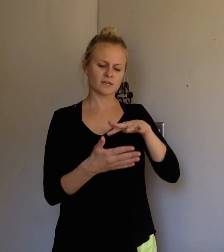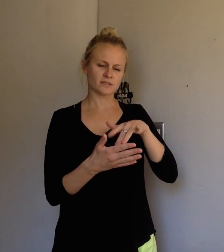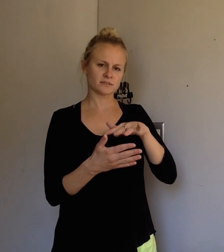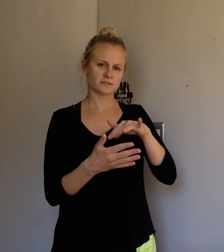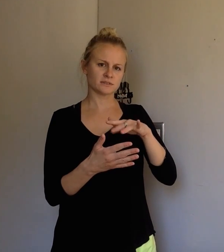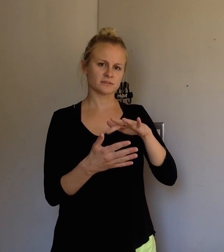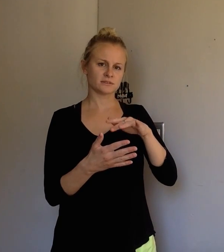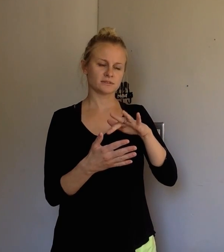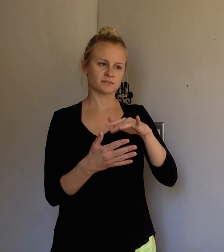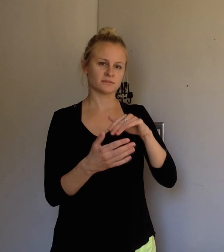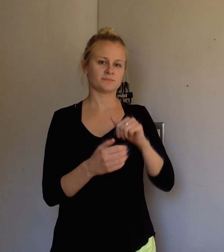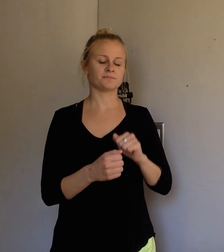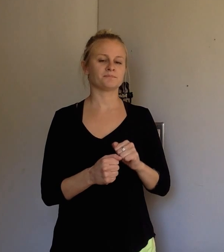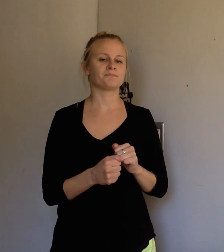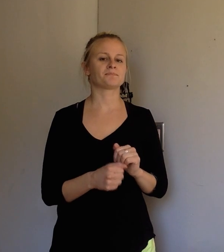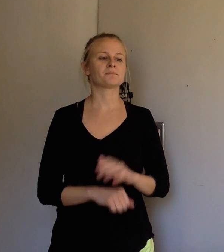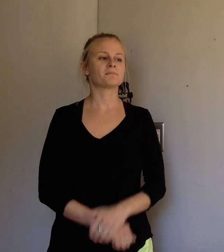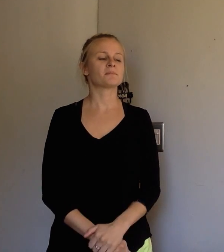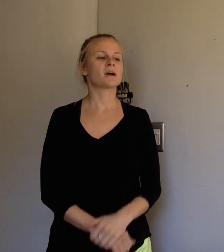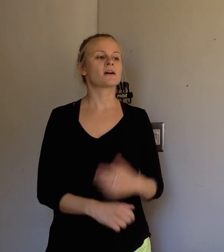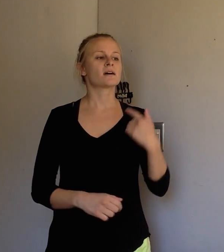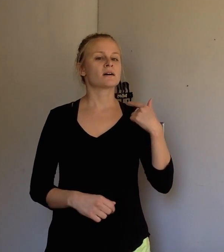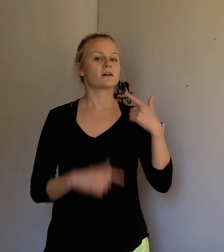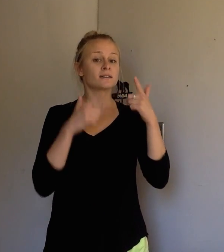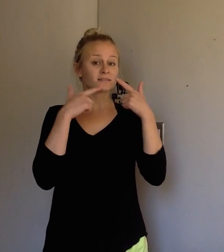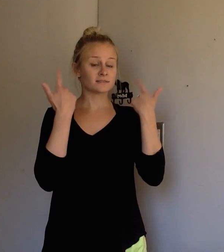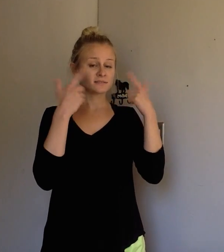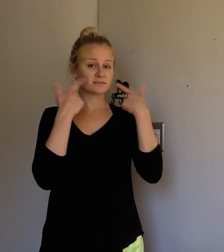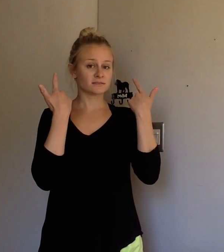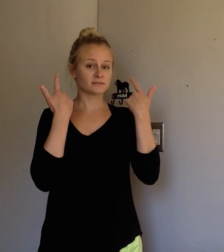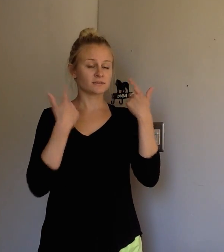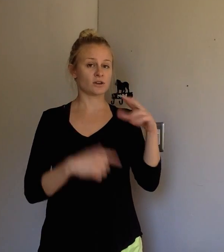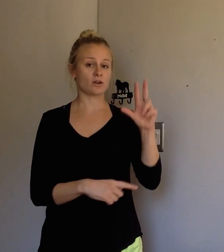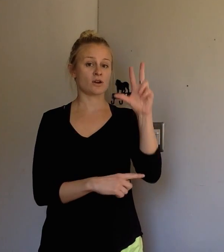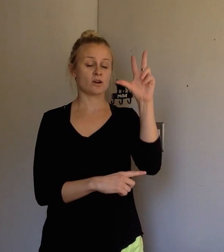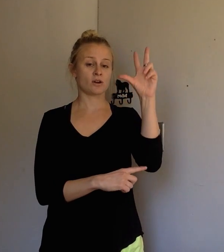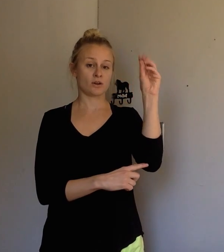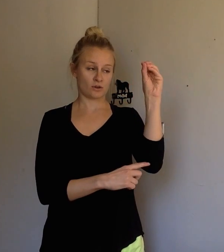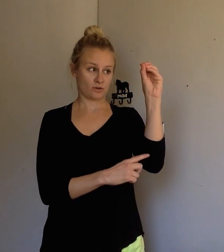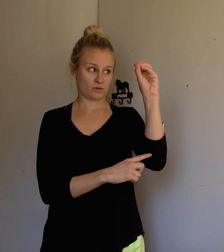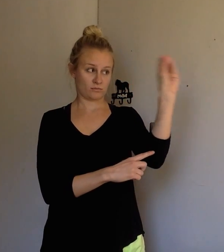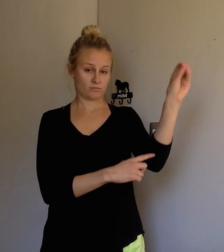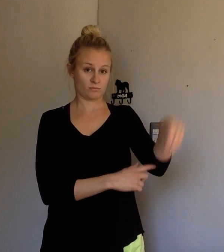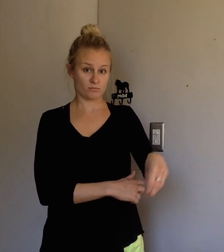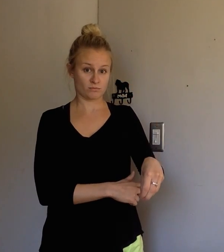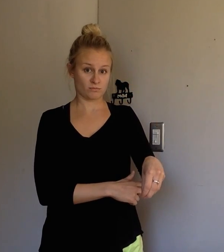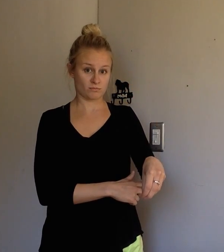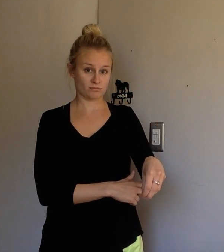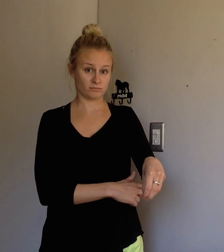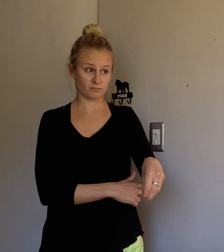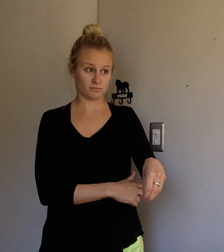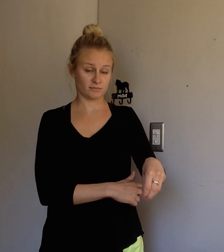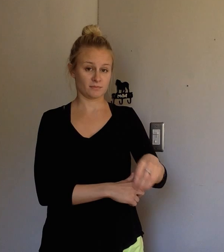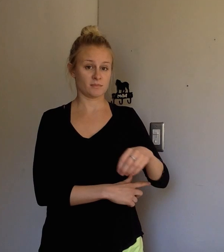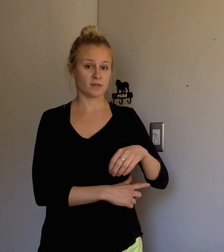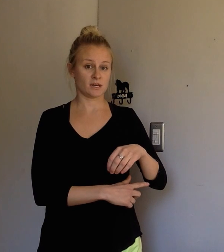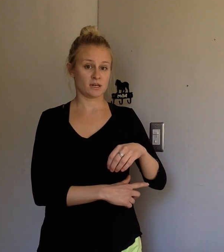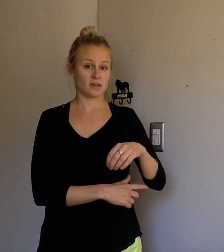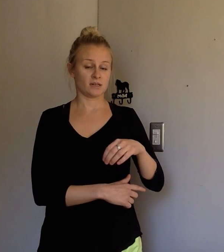in social interactions like conversation. So if you ask human beings, when do you laugh? They'll talk about comedy and they'll talk about humour and they'll talk about